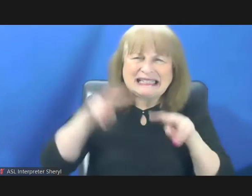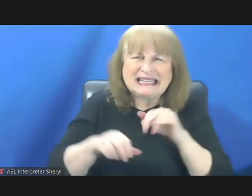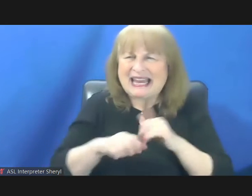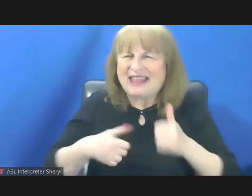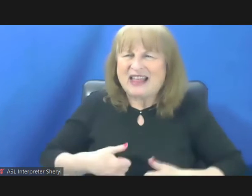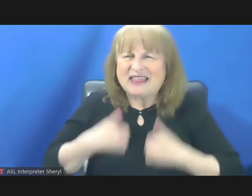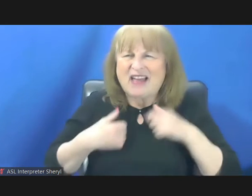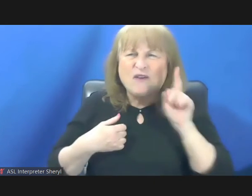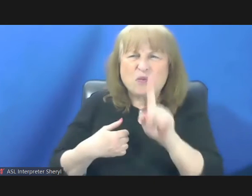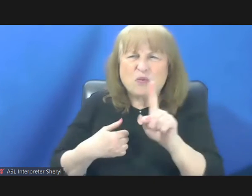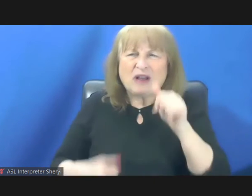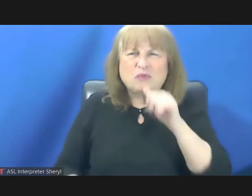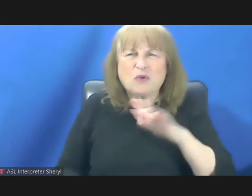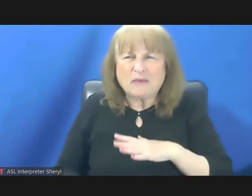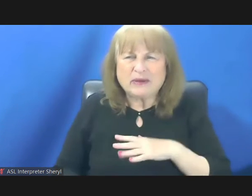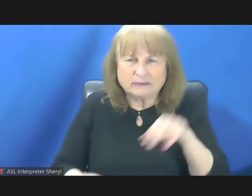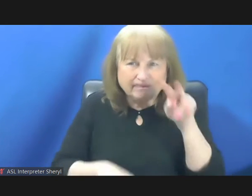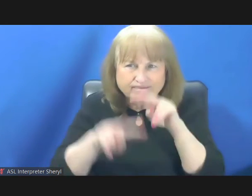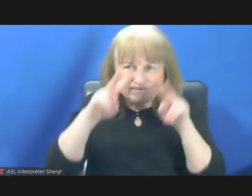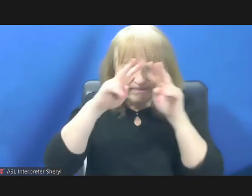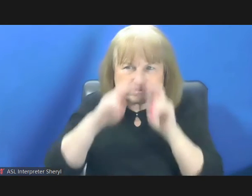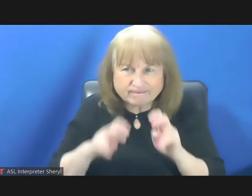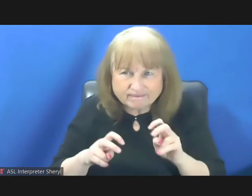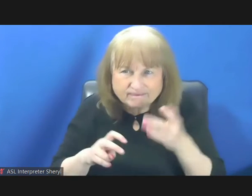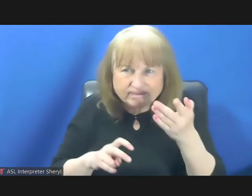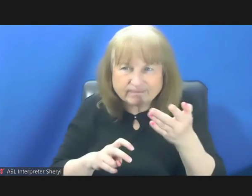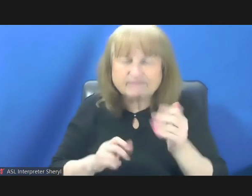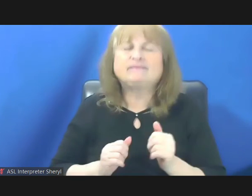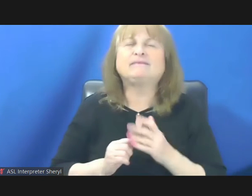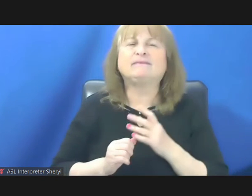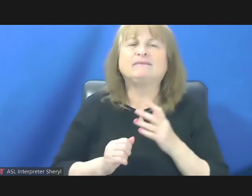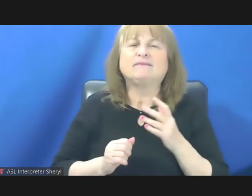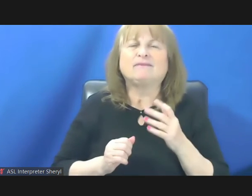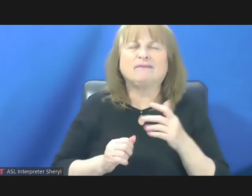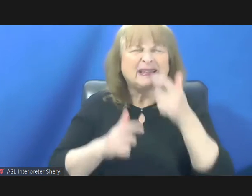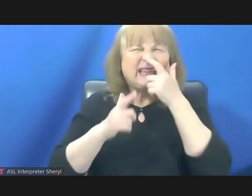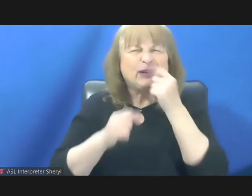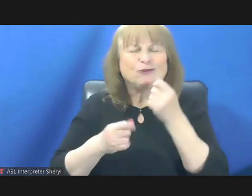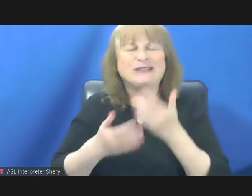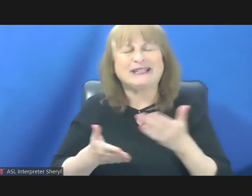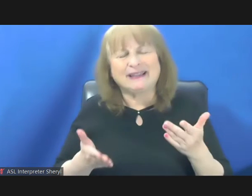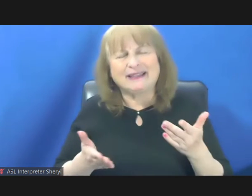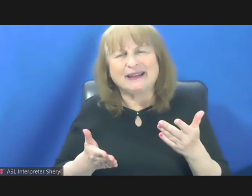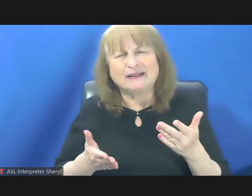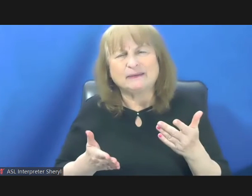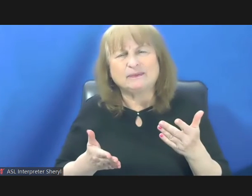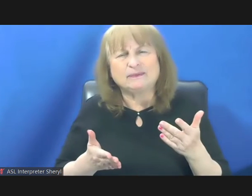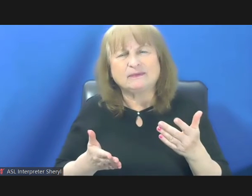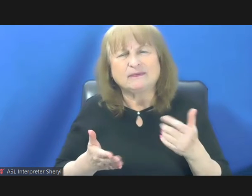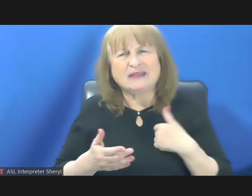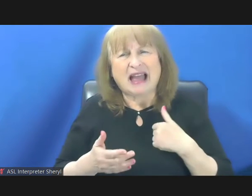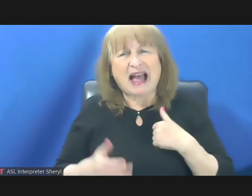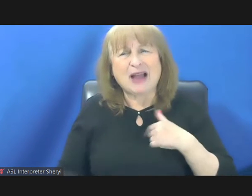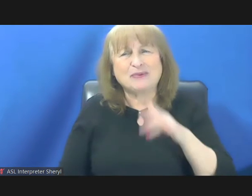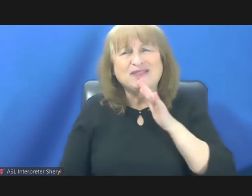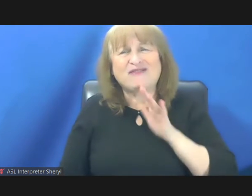this one woman? And so the interesting thing is I was 5 years